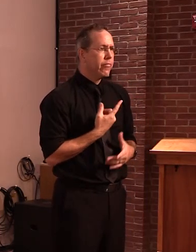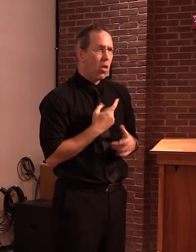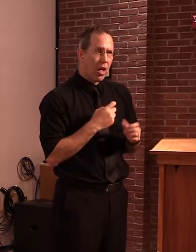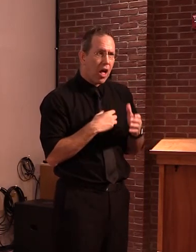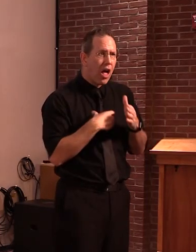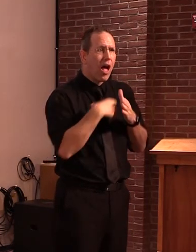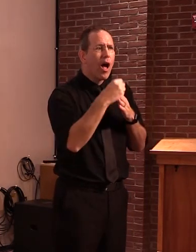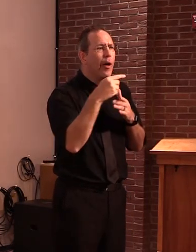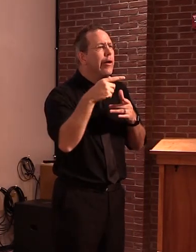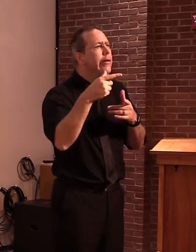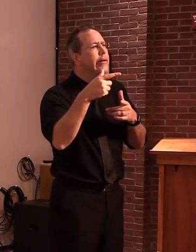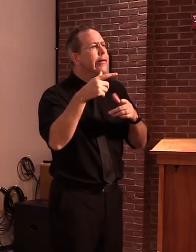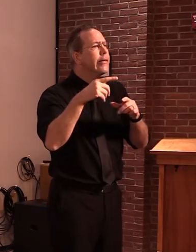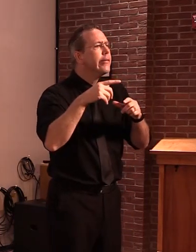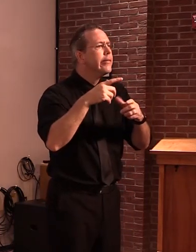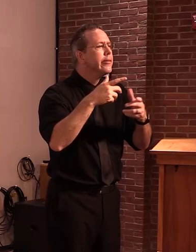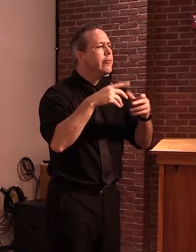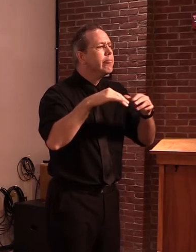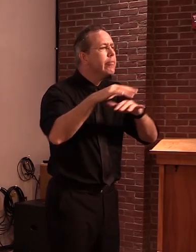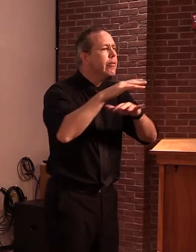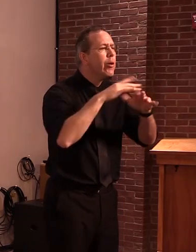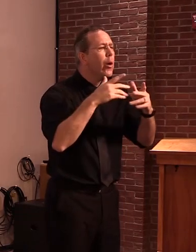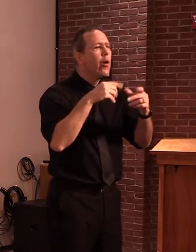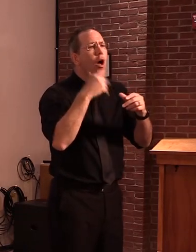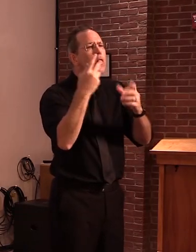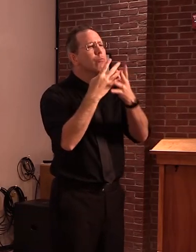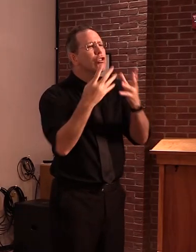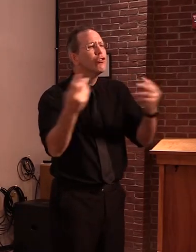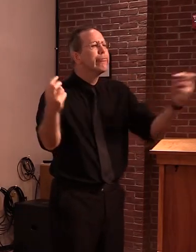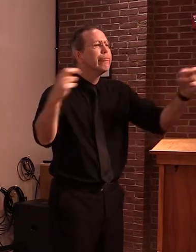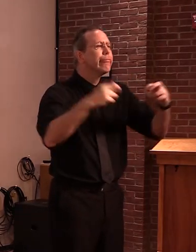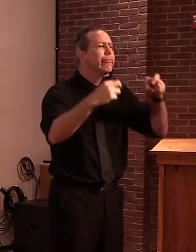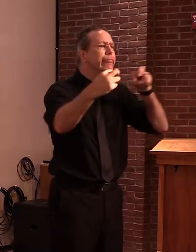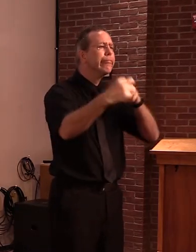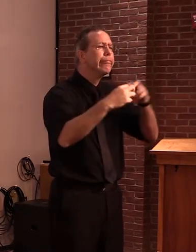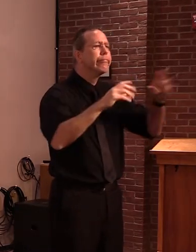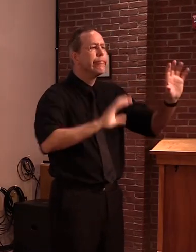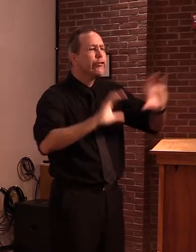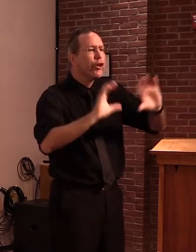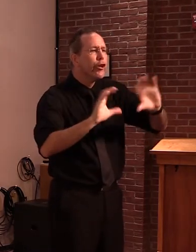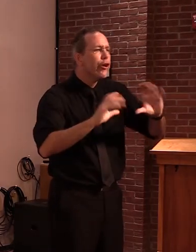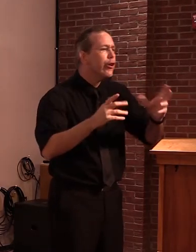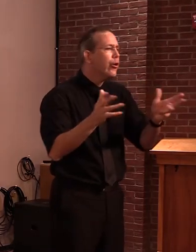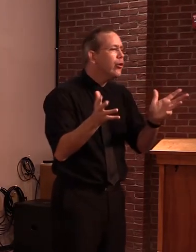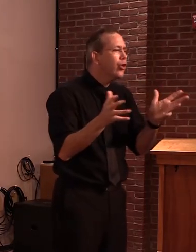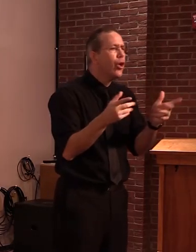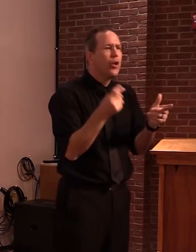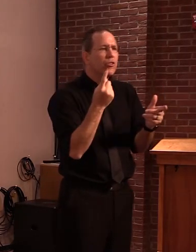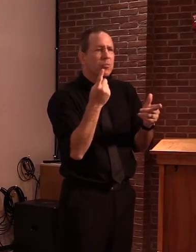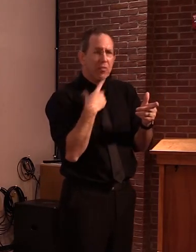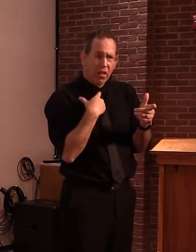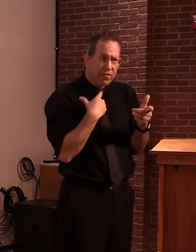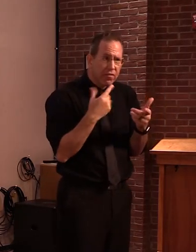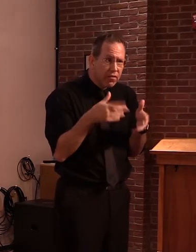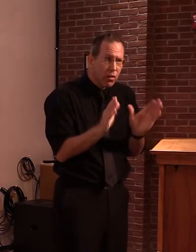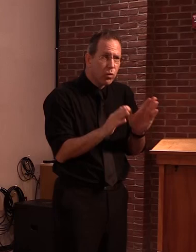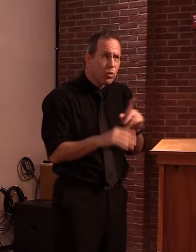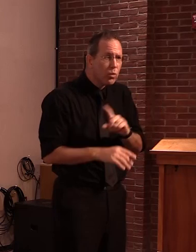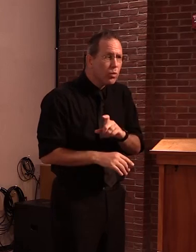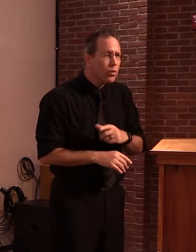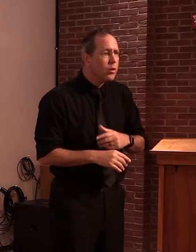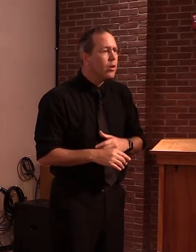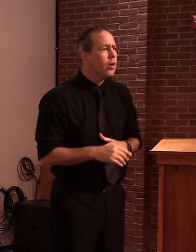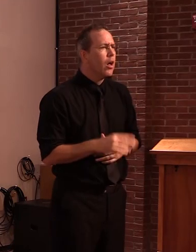their small communities that they're in? Yeah, I don't believe we're in, and I'll double check on this with